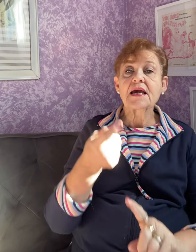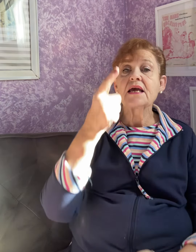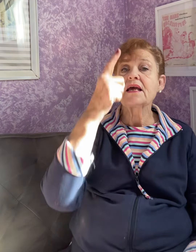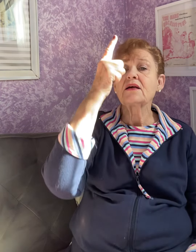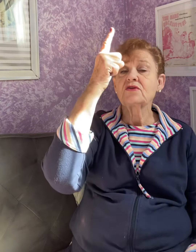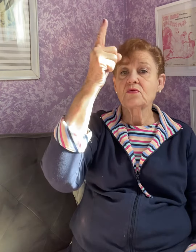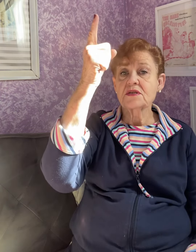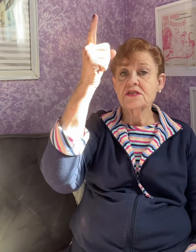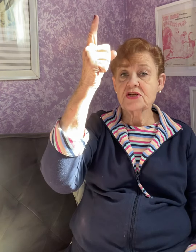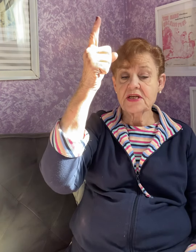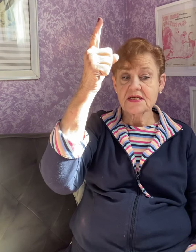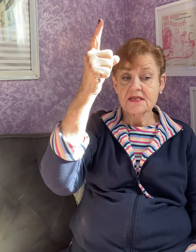He, towards Jesus,